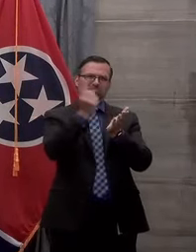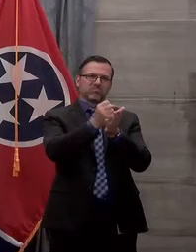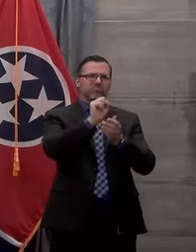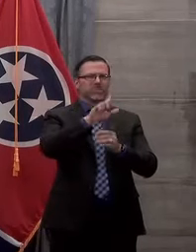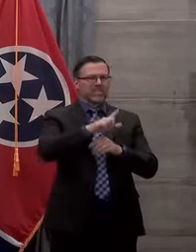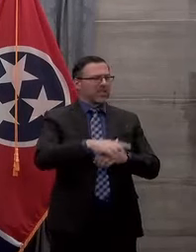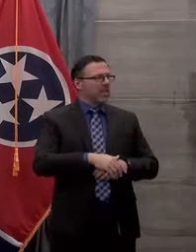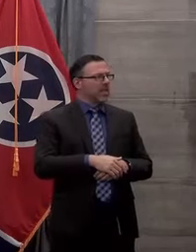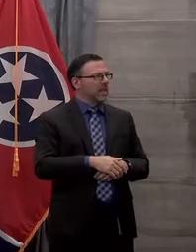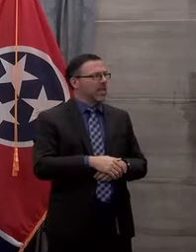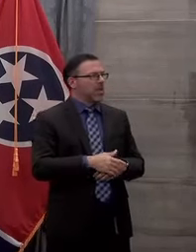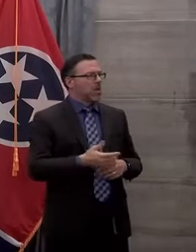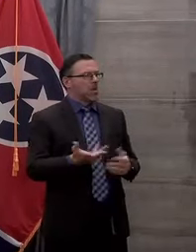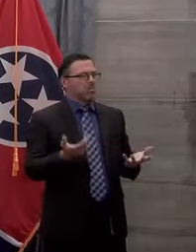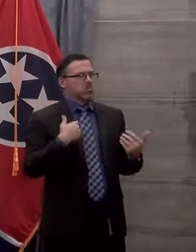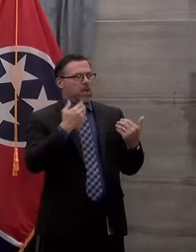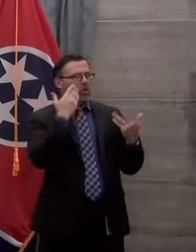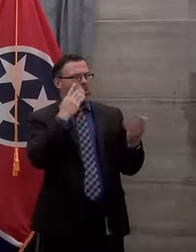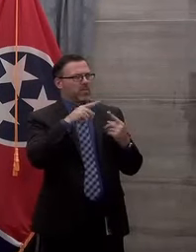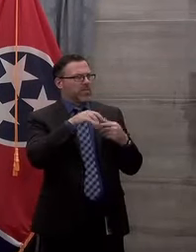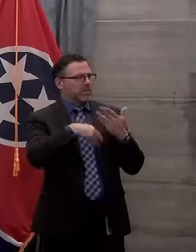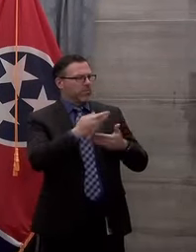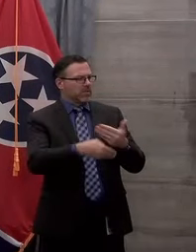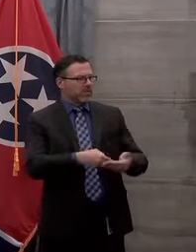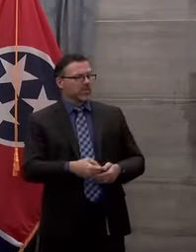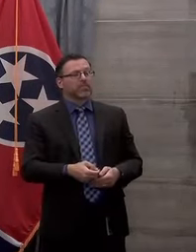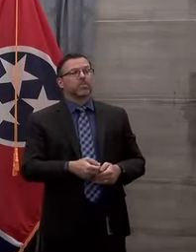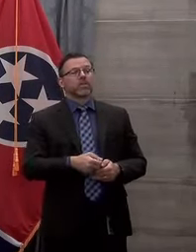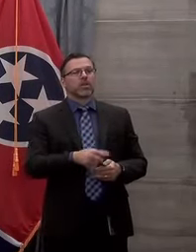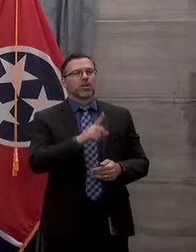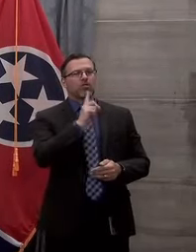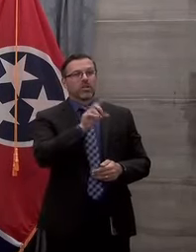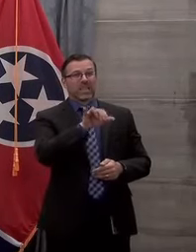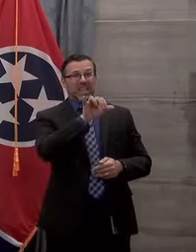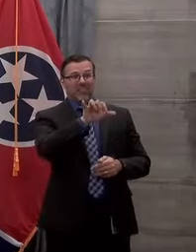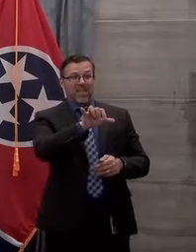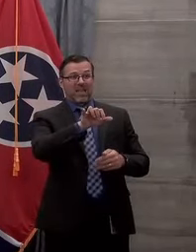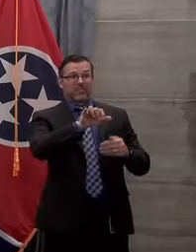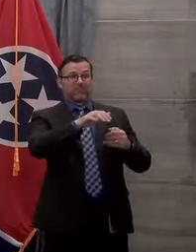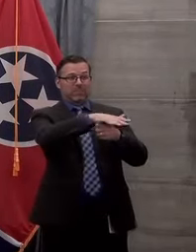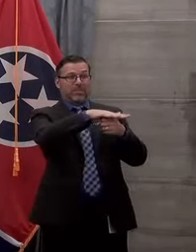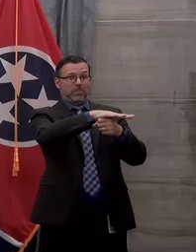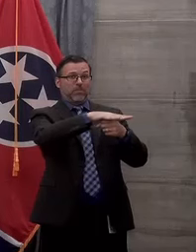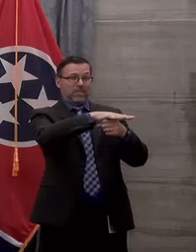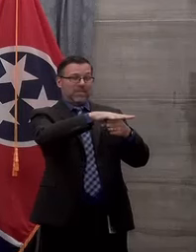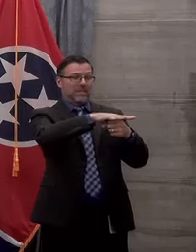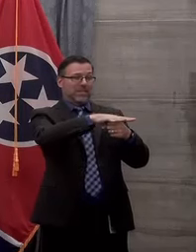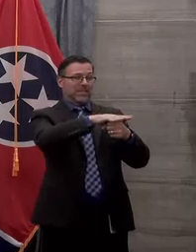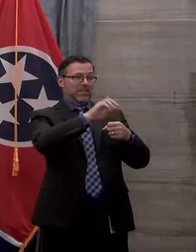it. I think that the most important thing that that community can do, just like